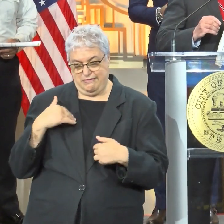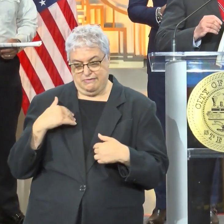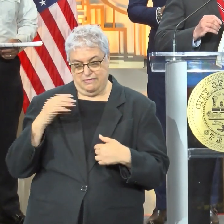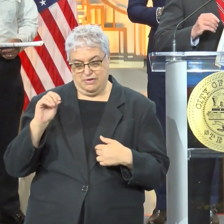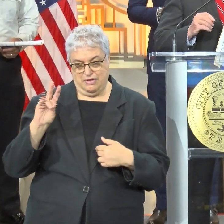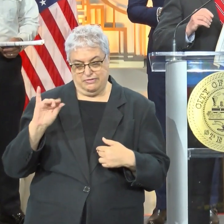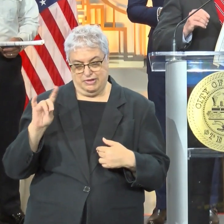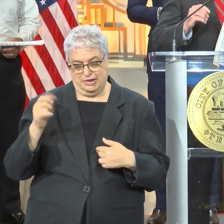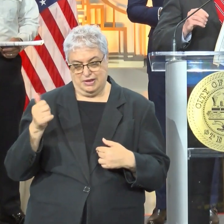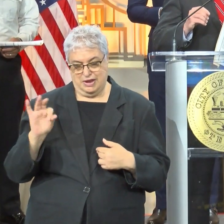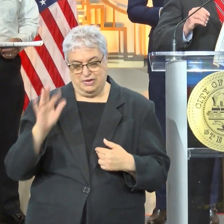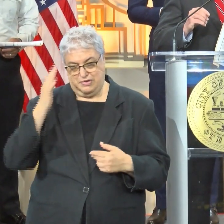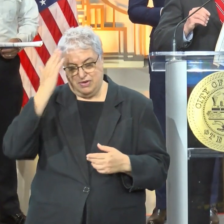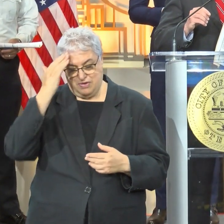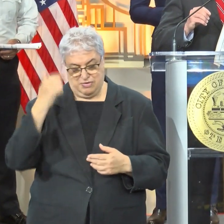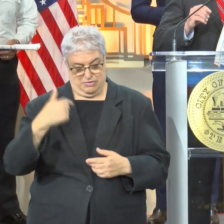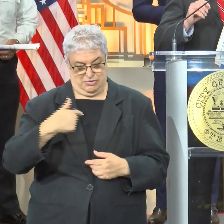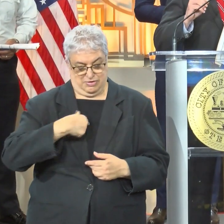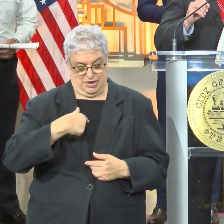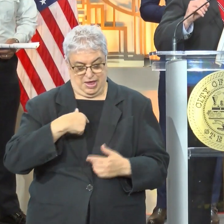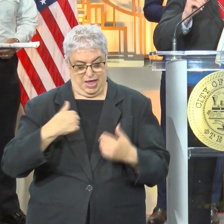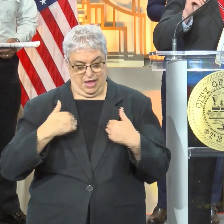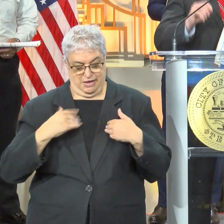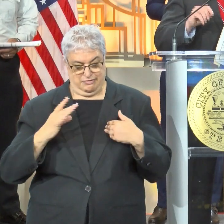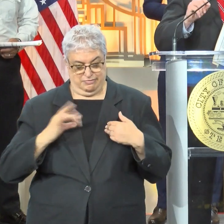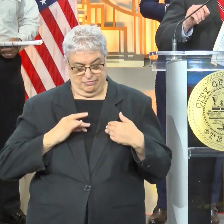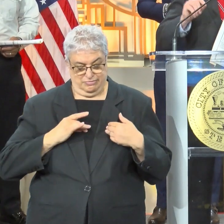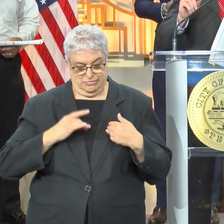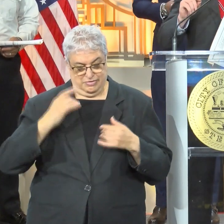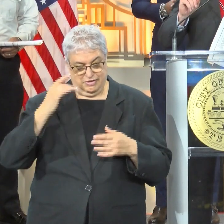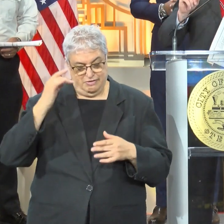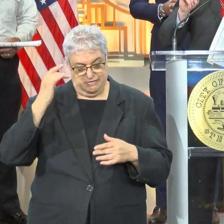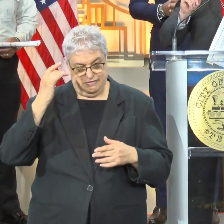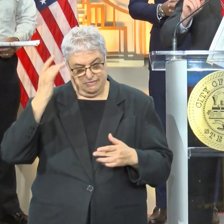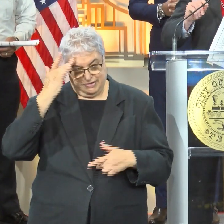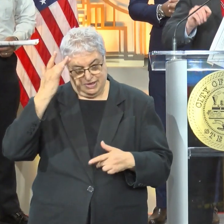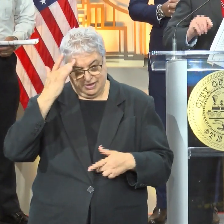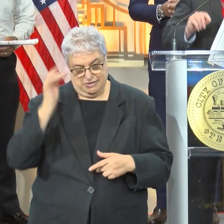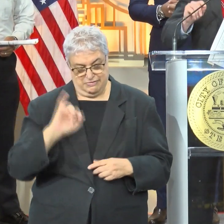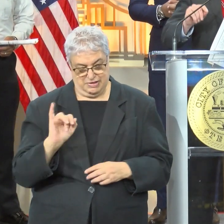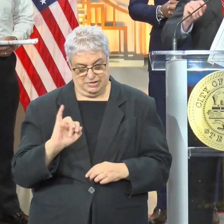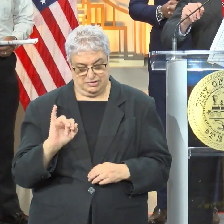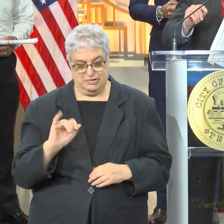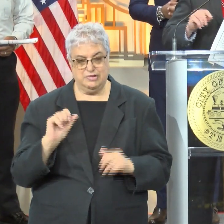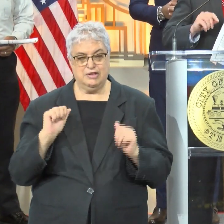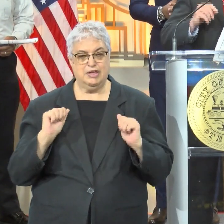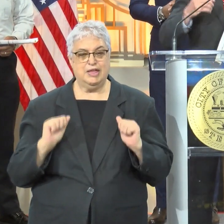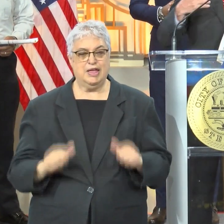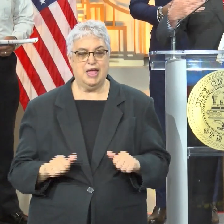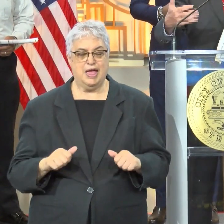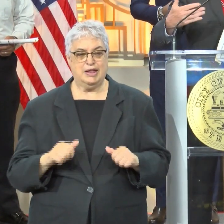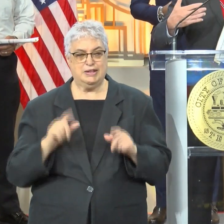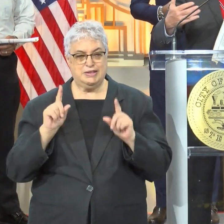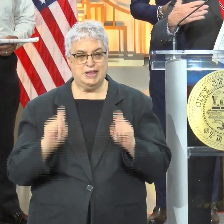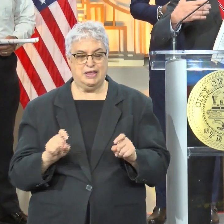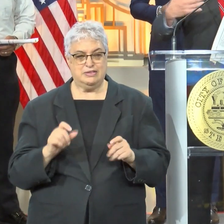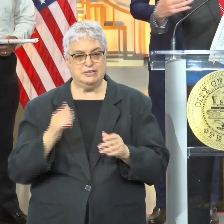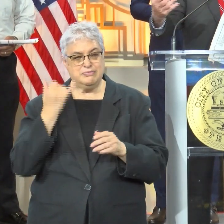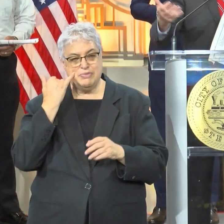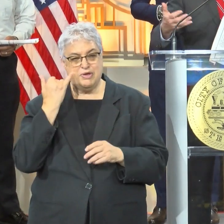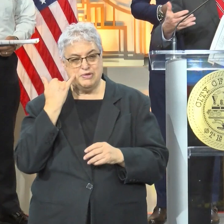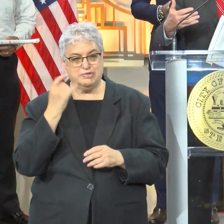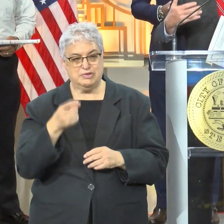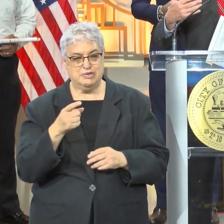know if you become infected. Now, remember, you can't get tested too early. So if you got exposed to